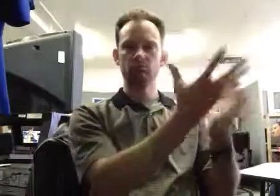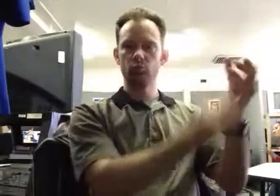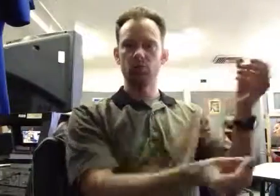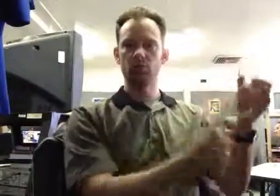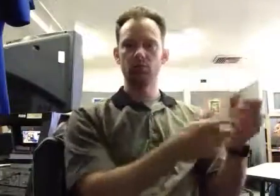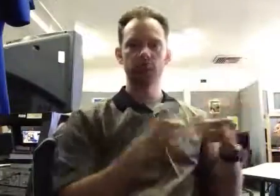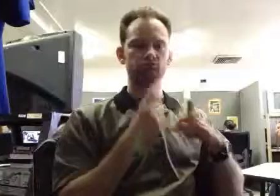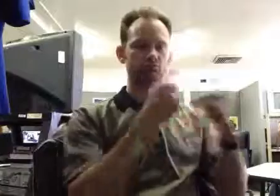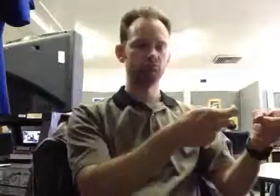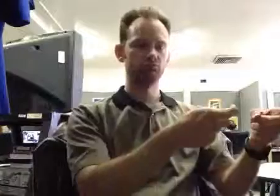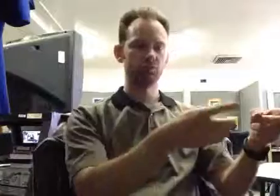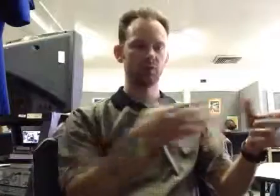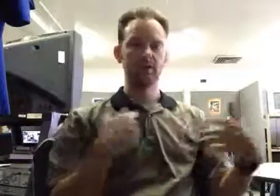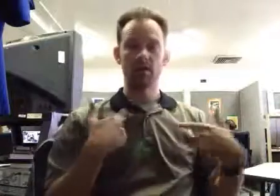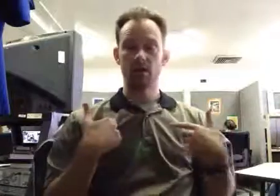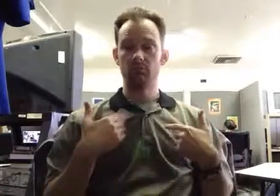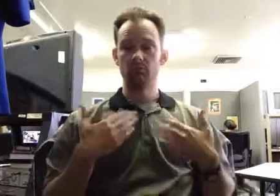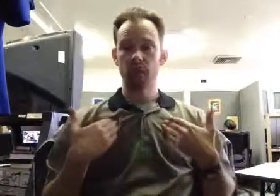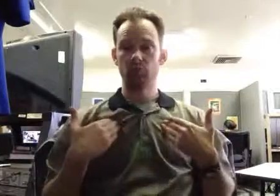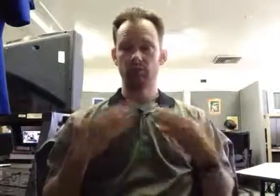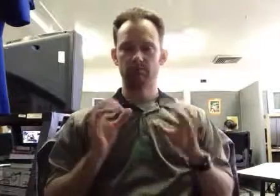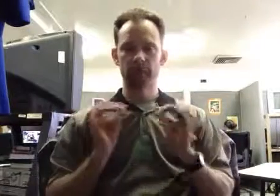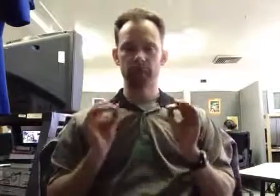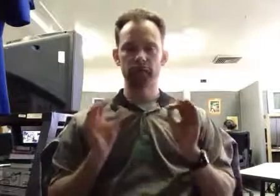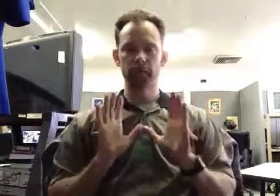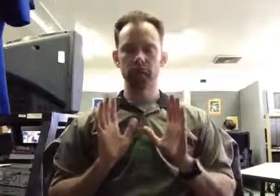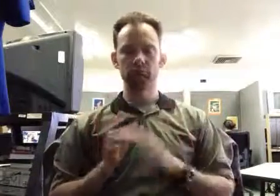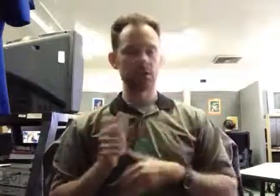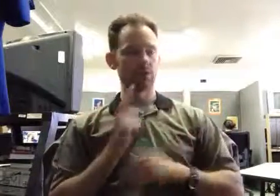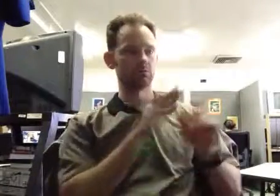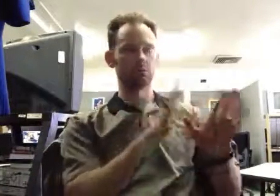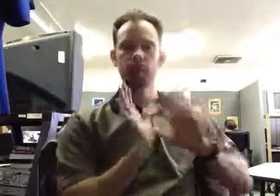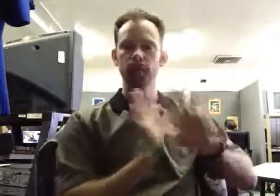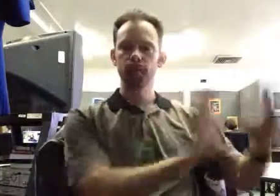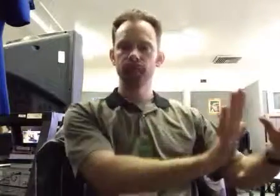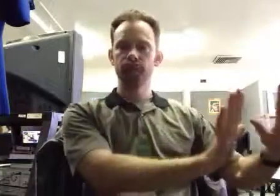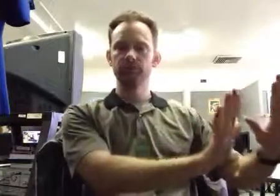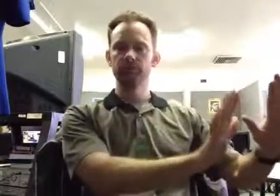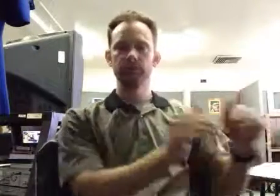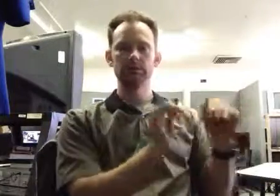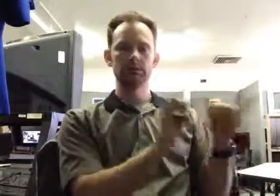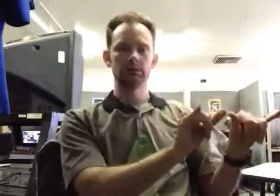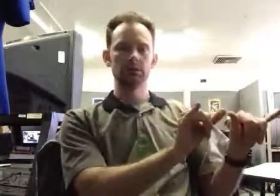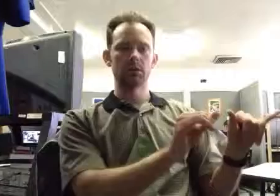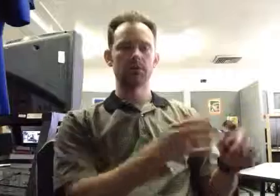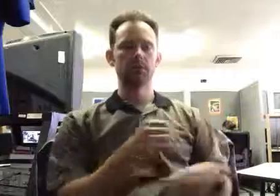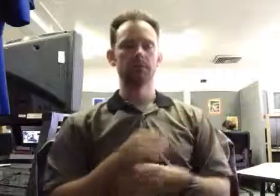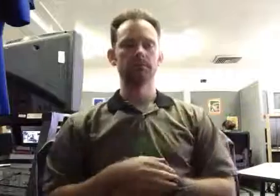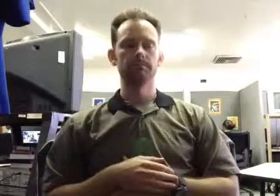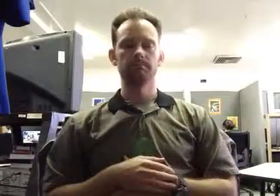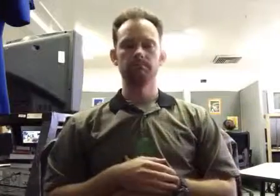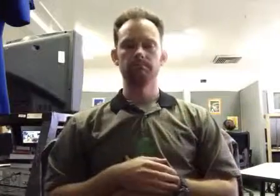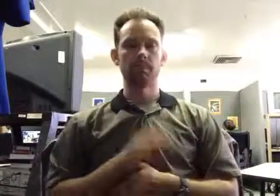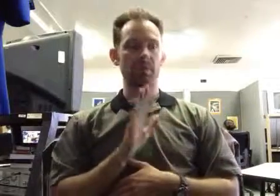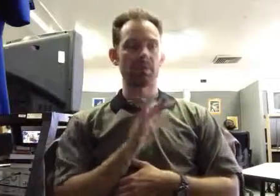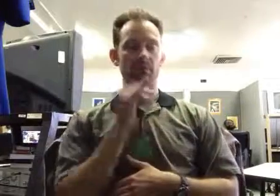You give it to the person that you love, and then you let go of it. You let it be. If that person, be it your Aunt Tilly, your